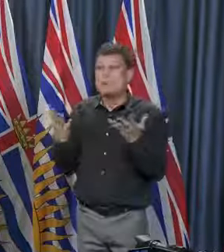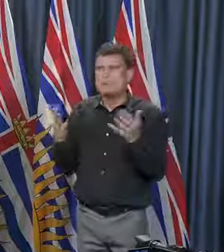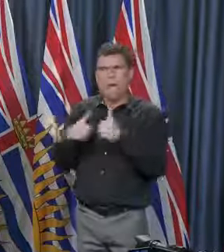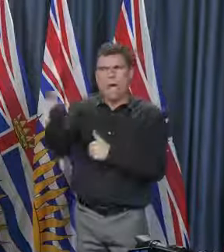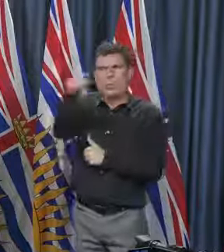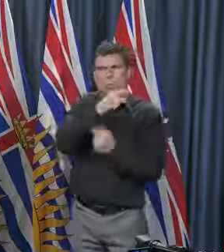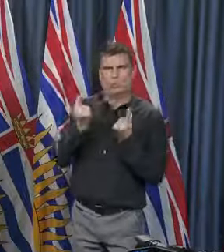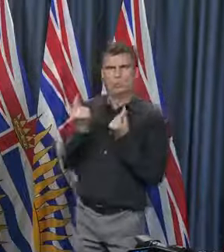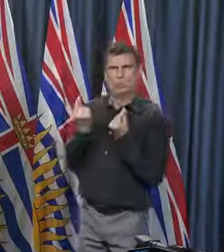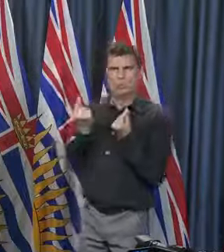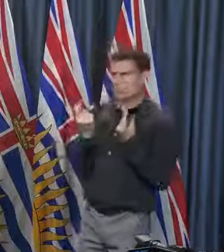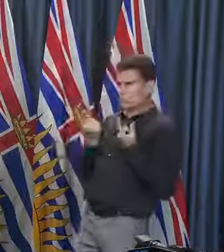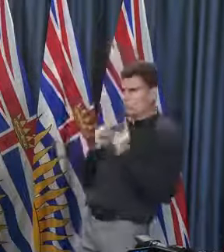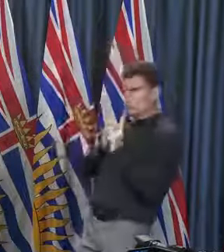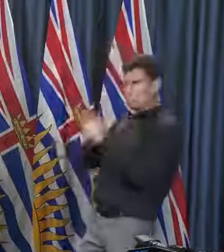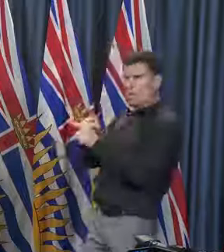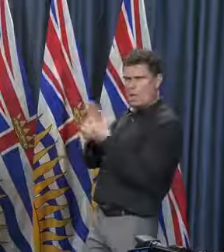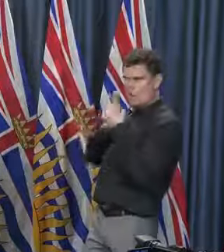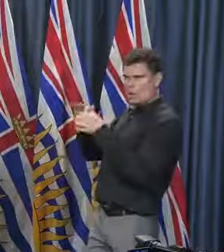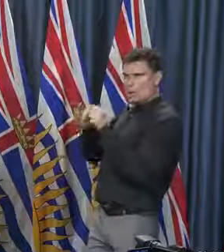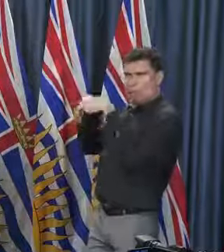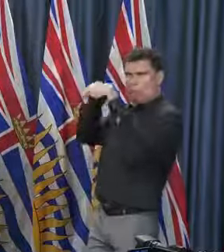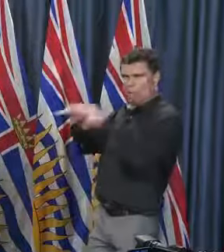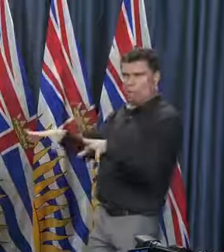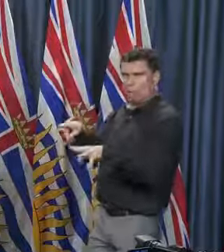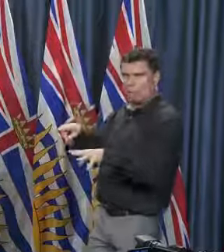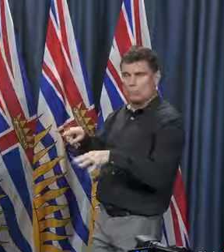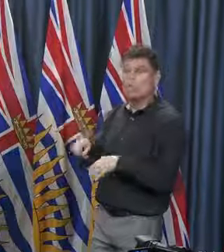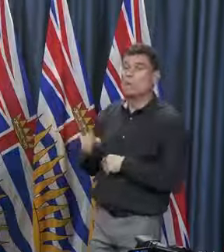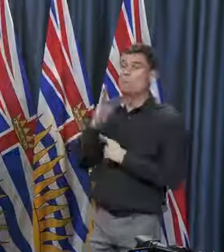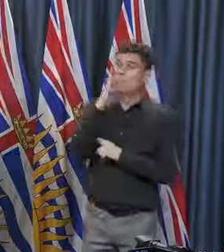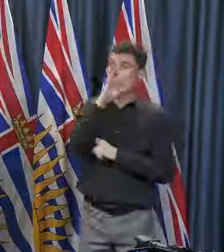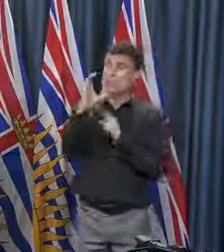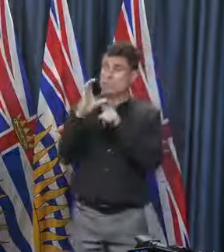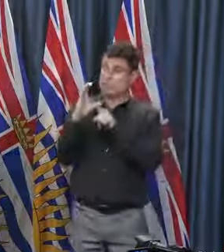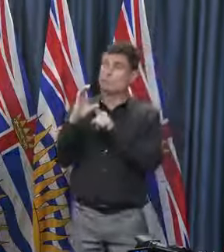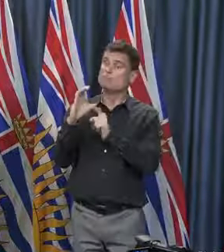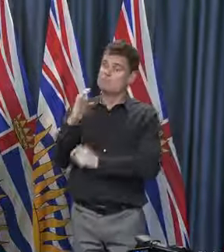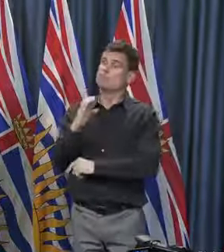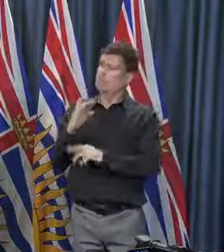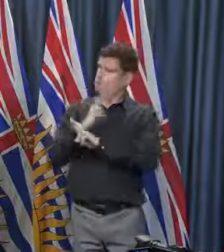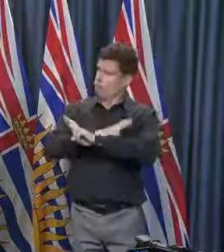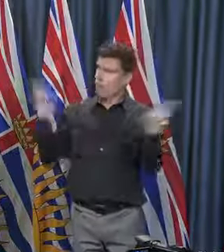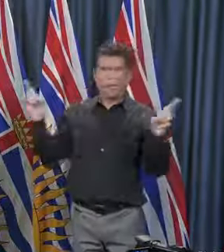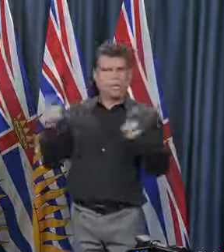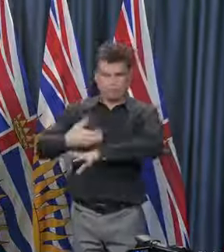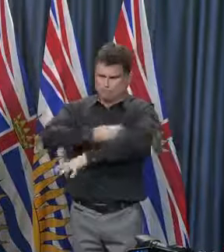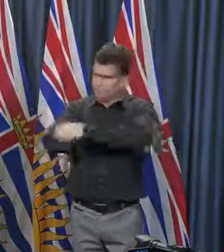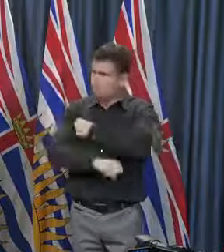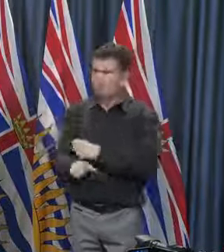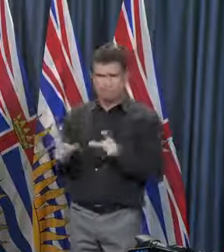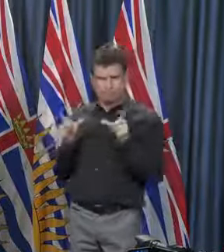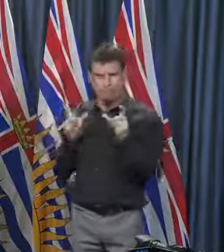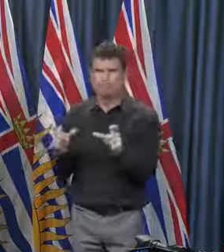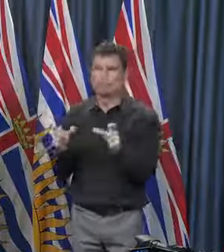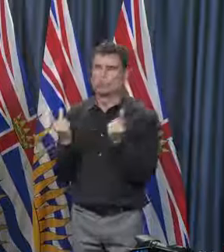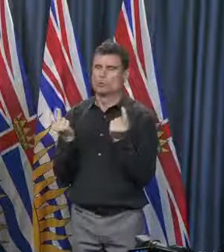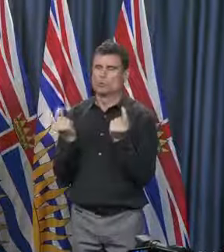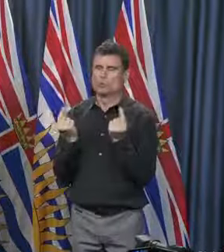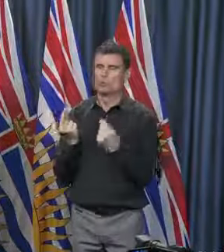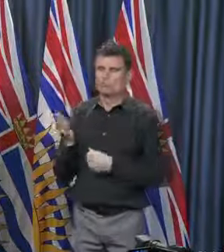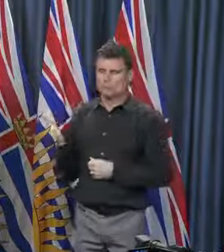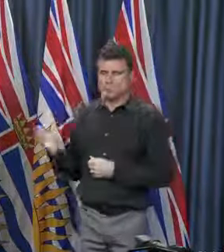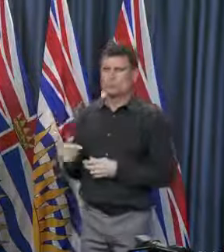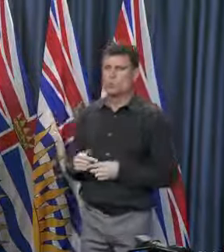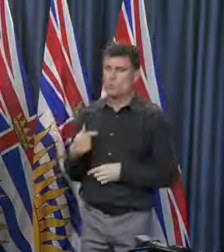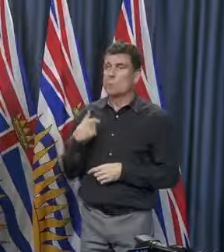Columbia are prepared to fight. That is what we are doing in the system, and I think it's very important that we find our